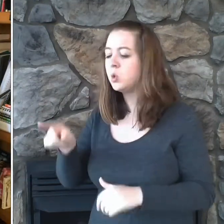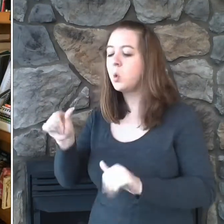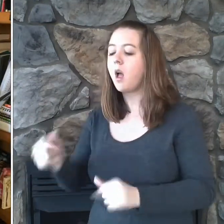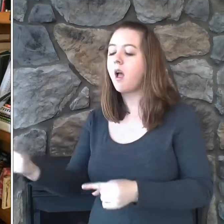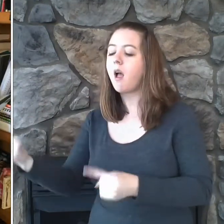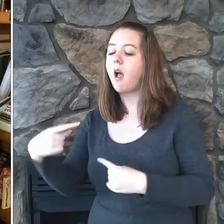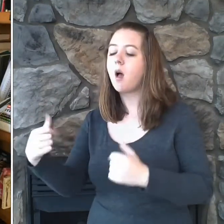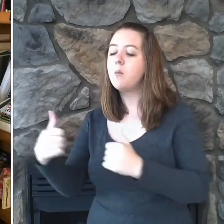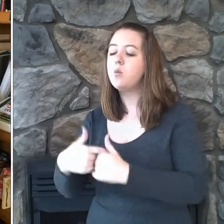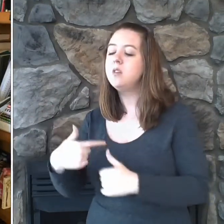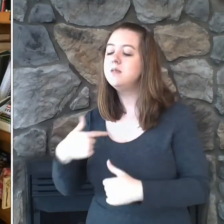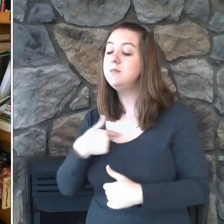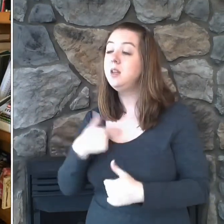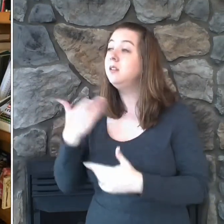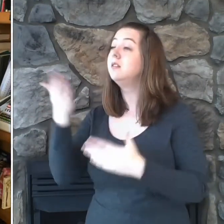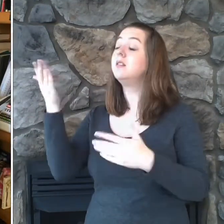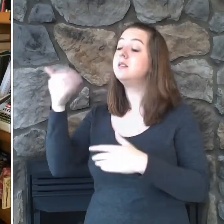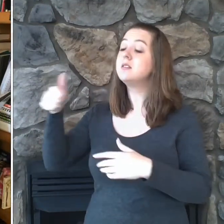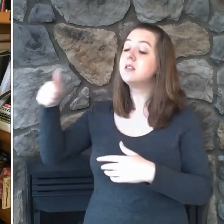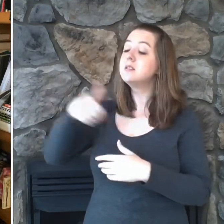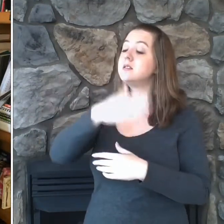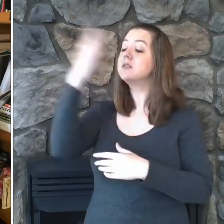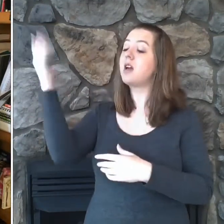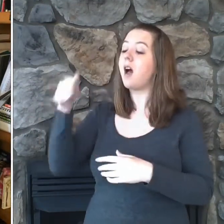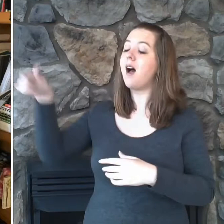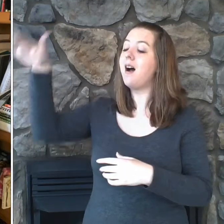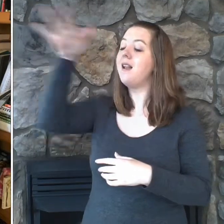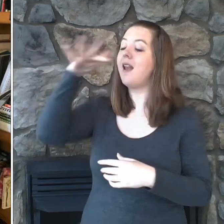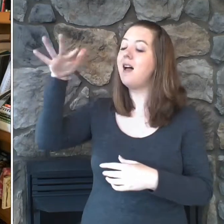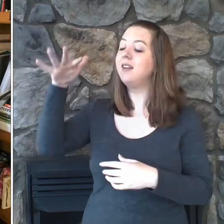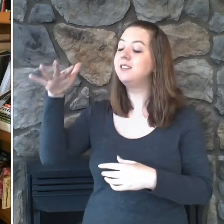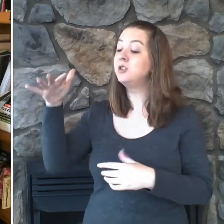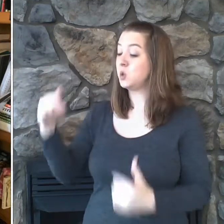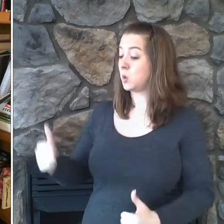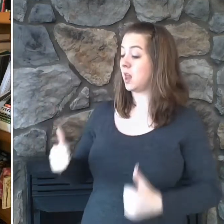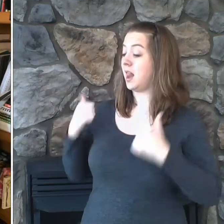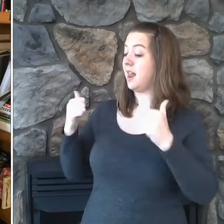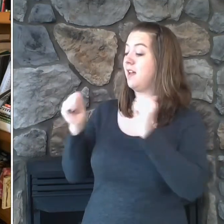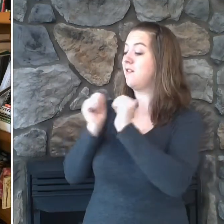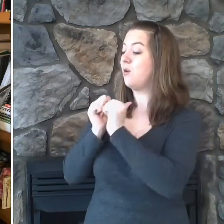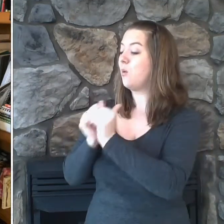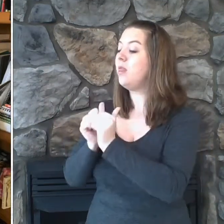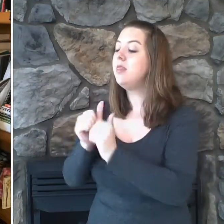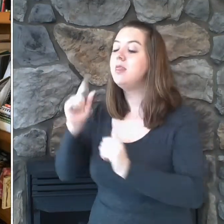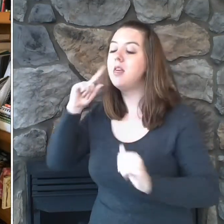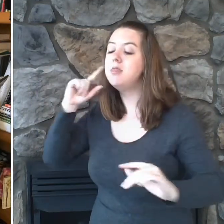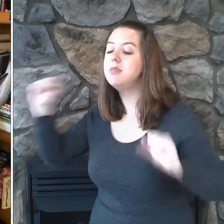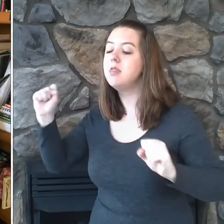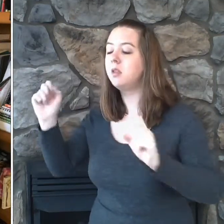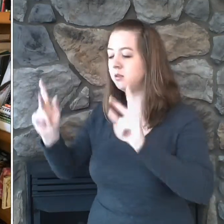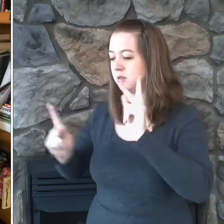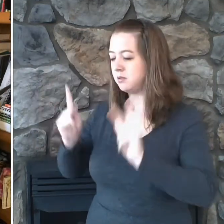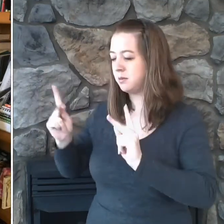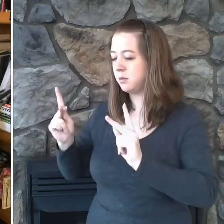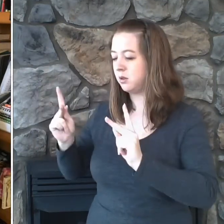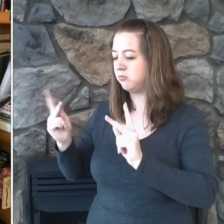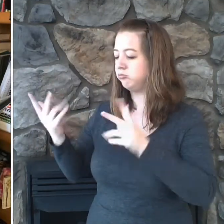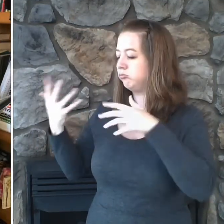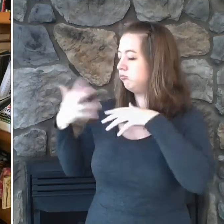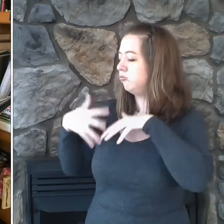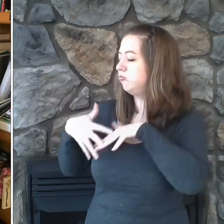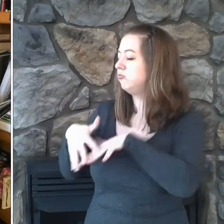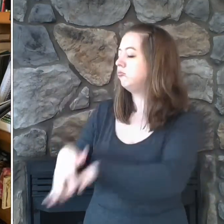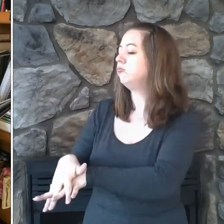with me to the Skyland. You may live among the Thunder People and be one of